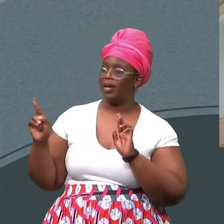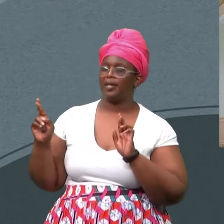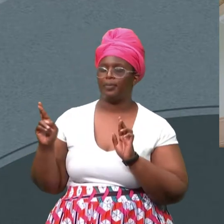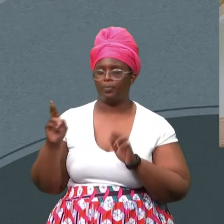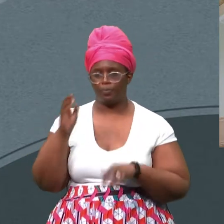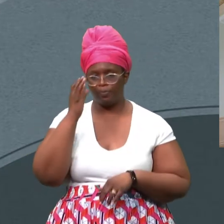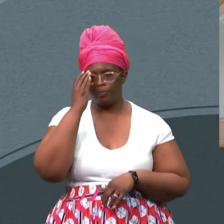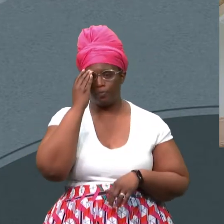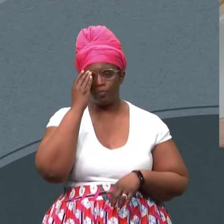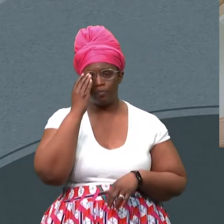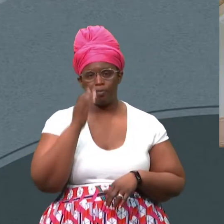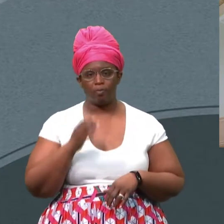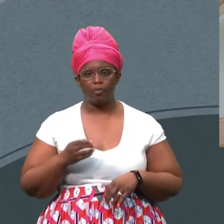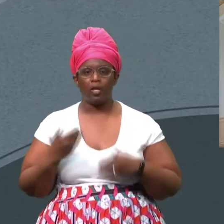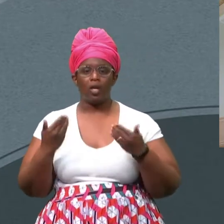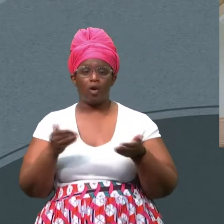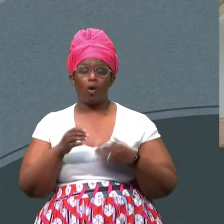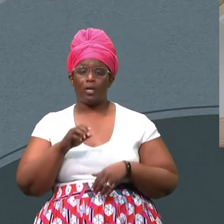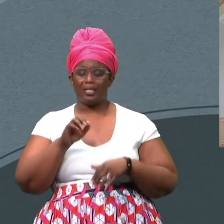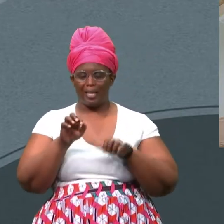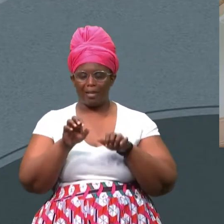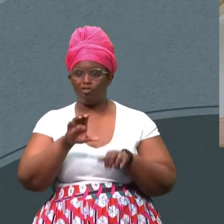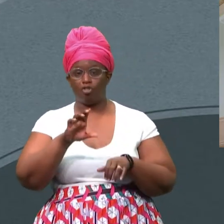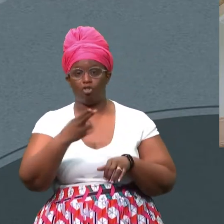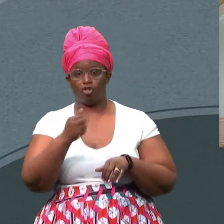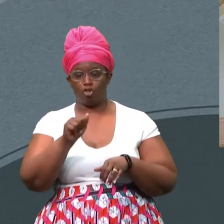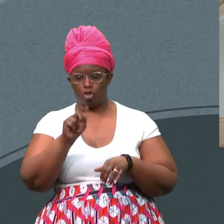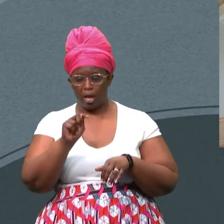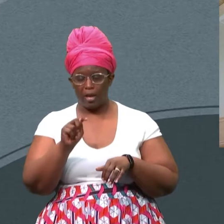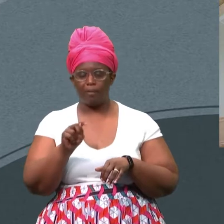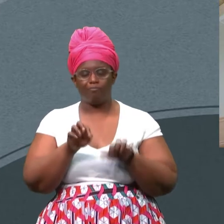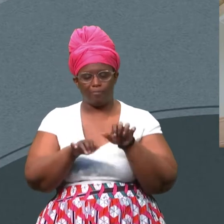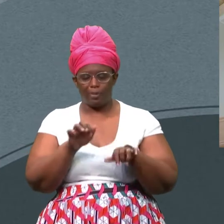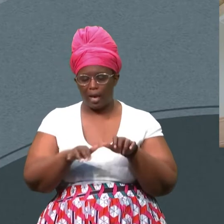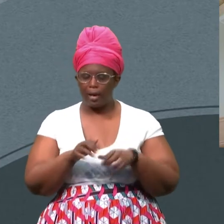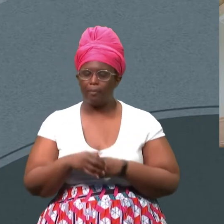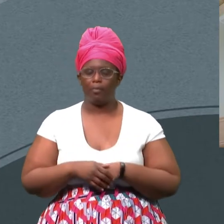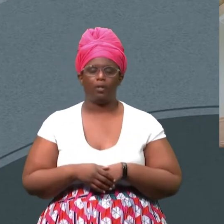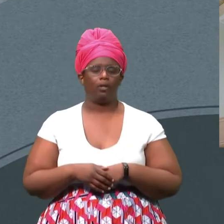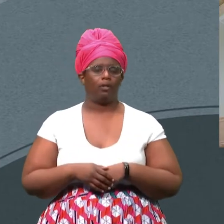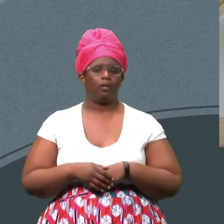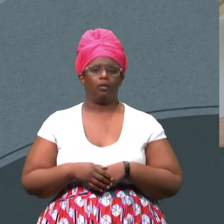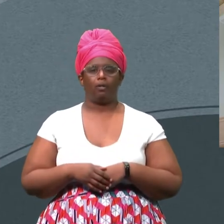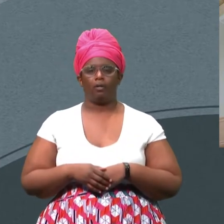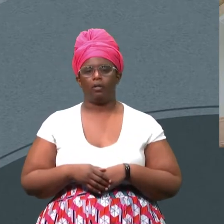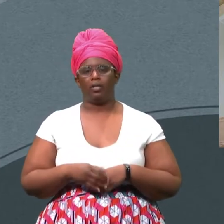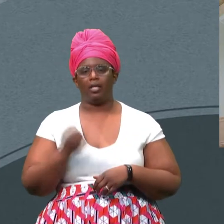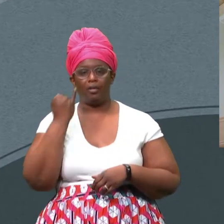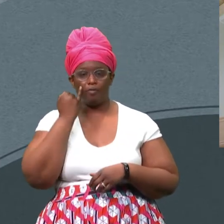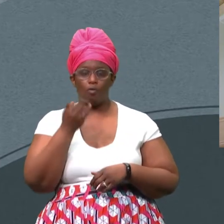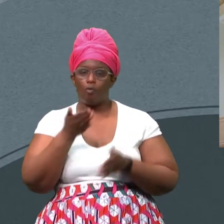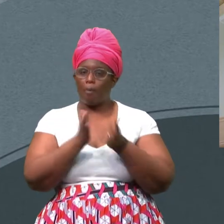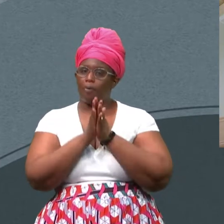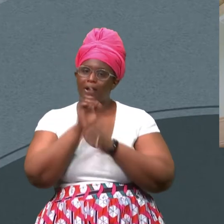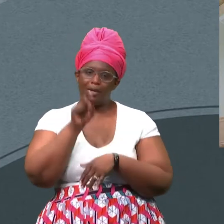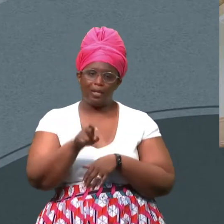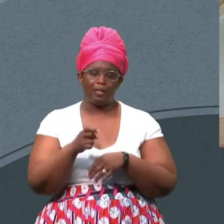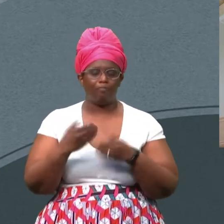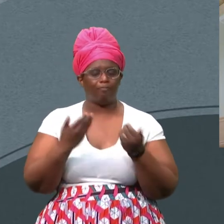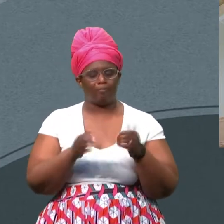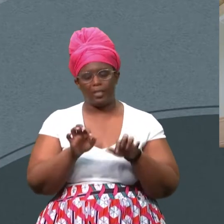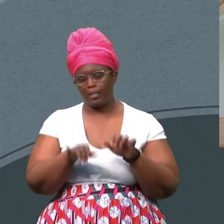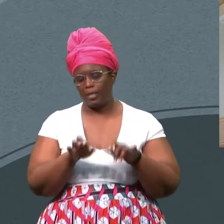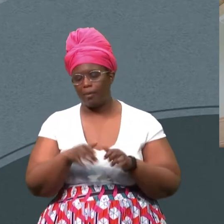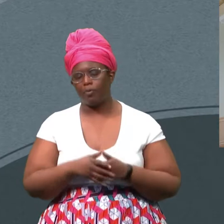Type in that link in that chat. I want to be saved. I want to join the church. If you have a prayer request, come on, the altar is open. It's a